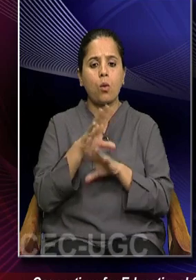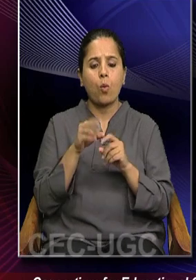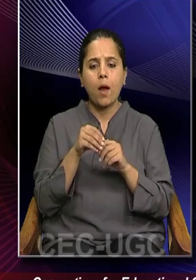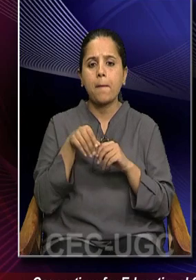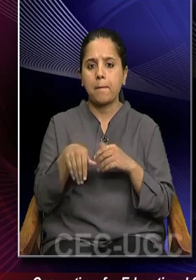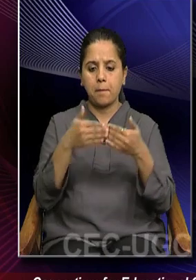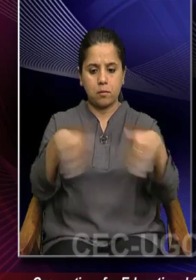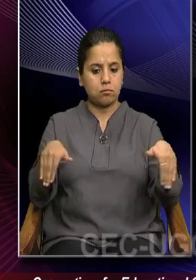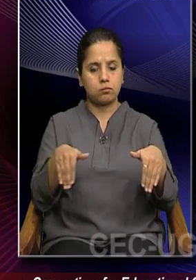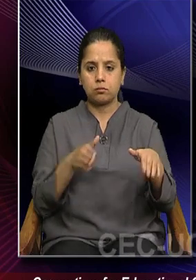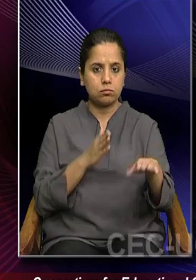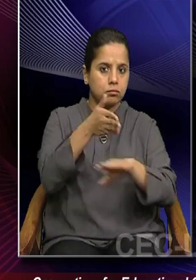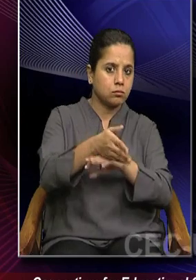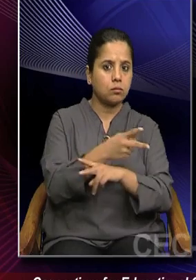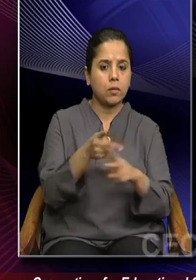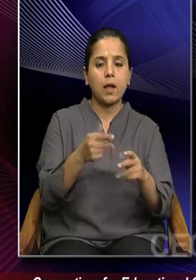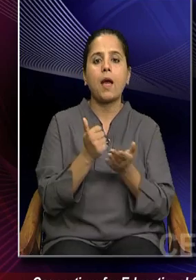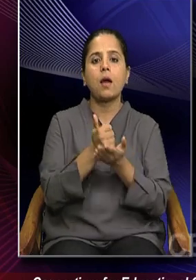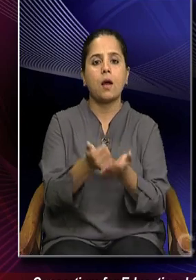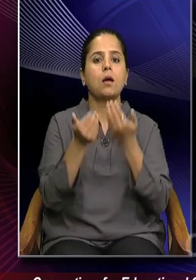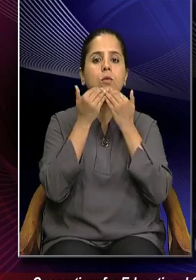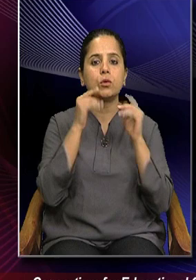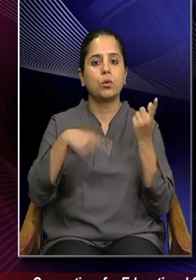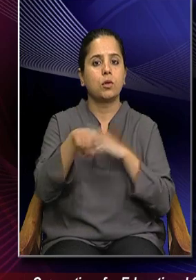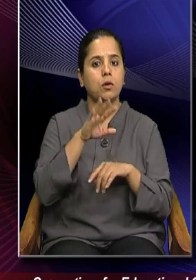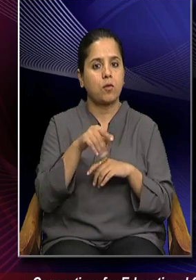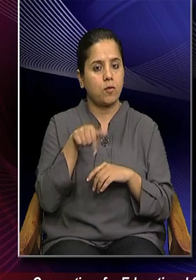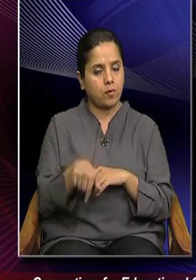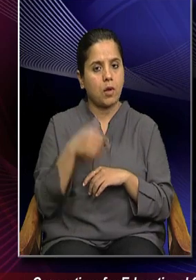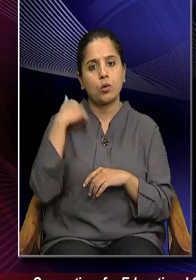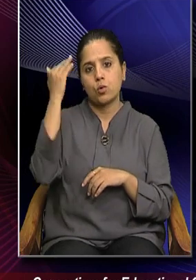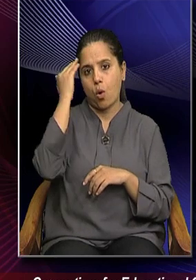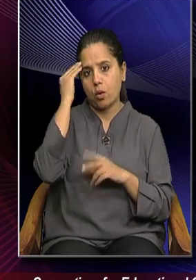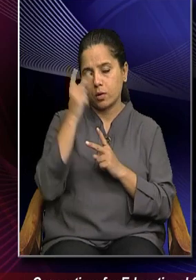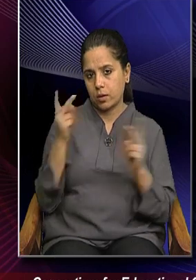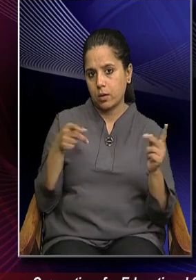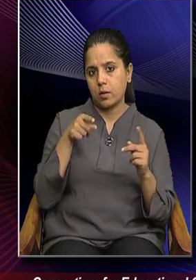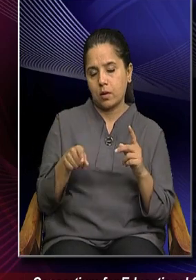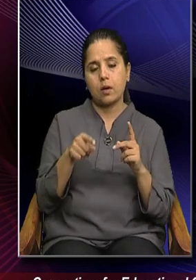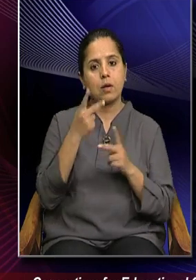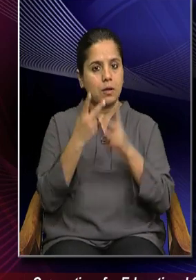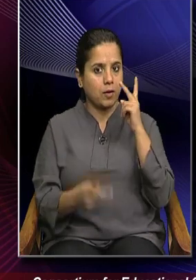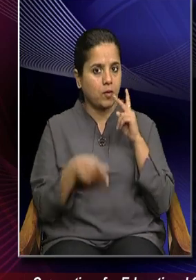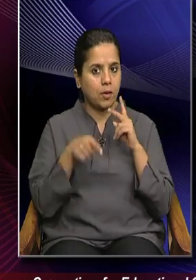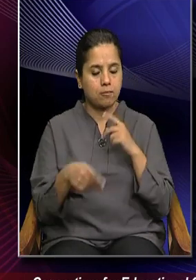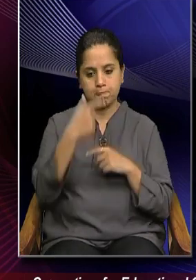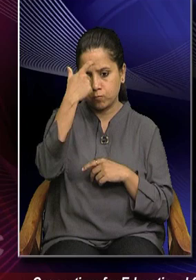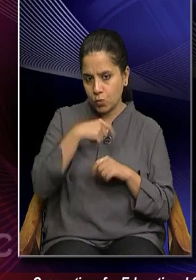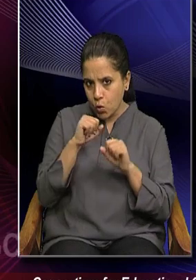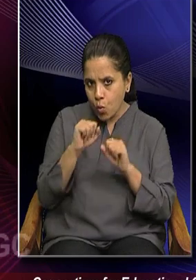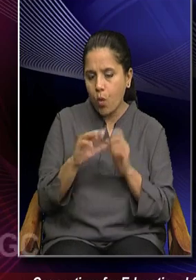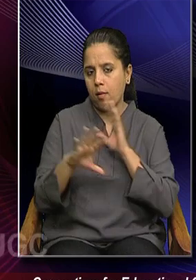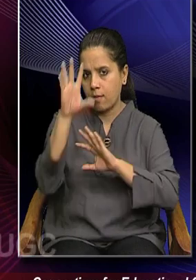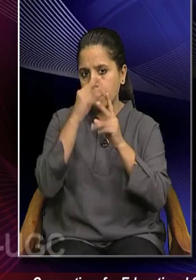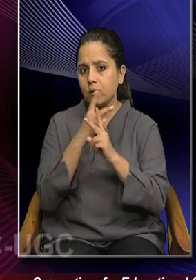boundaries. It helps the student integrate their knowledge from the various disciplines what they